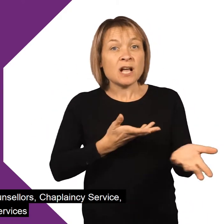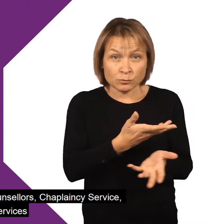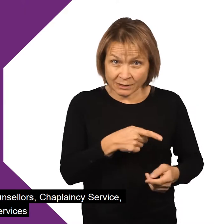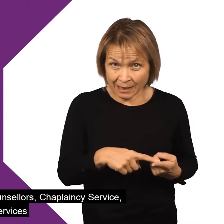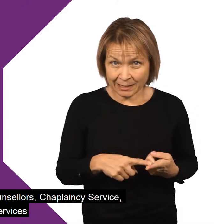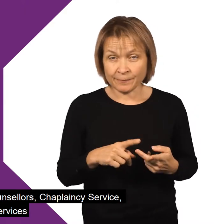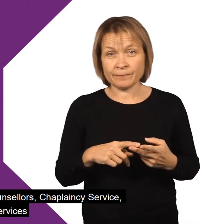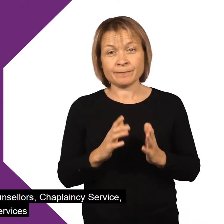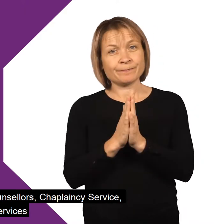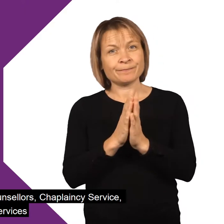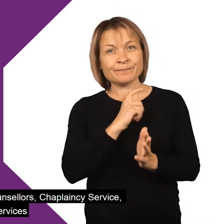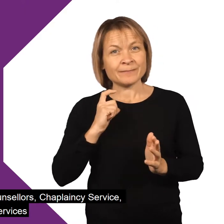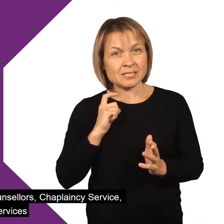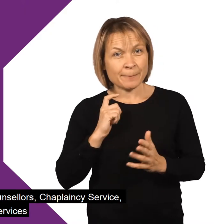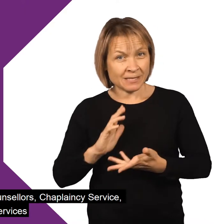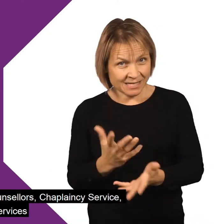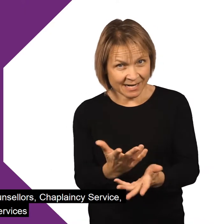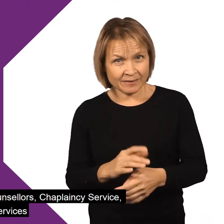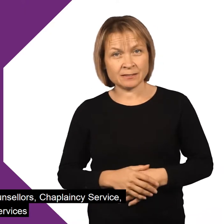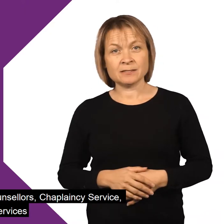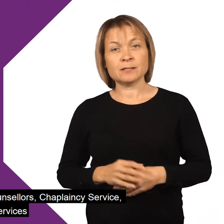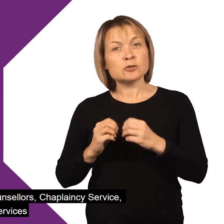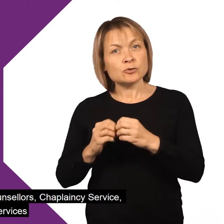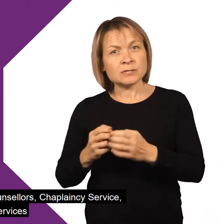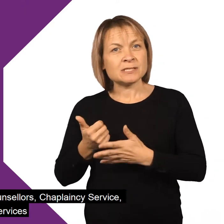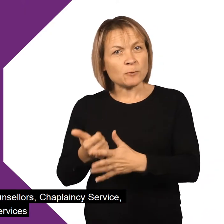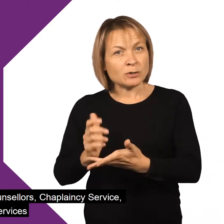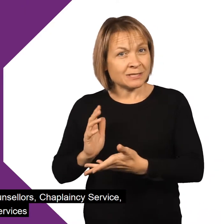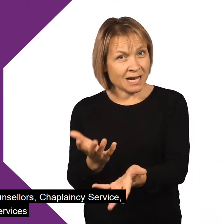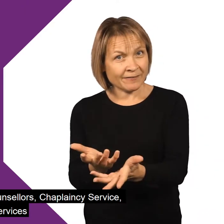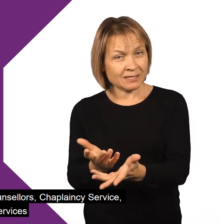the Student Counsellors, Chaplaincy Service, Student Support Services